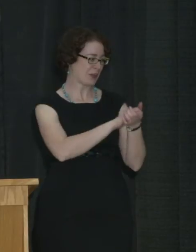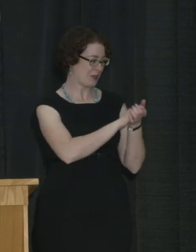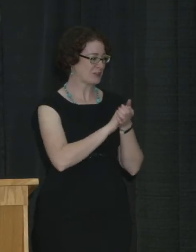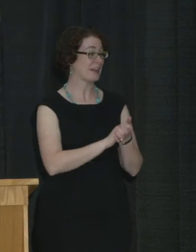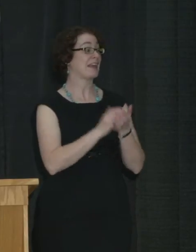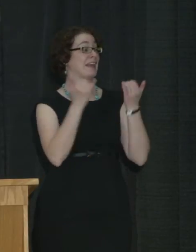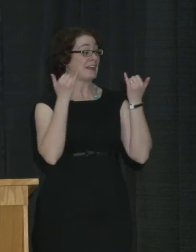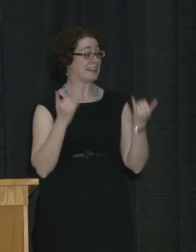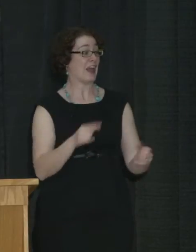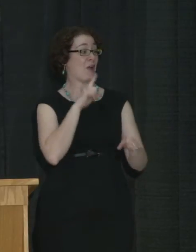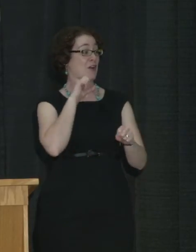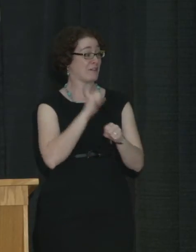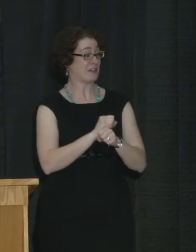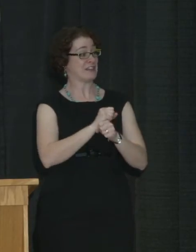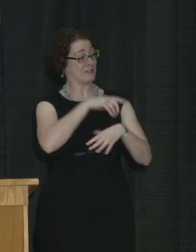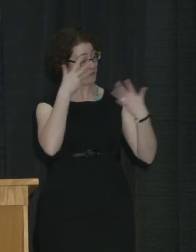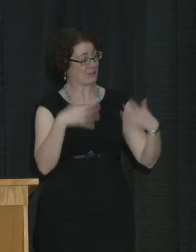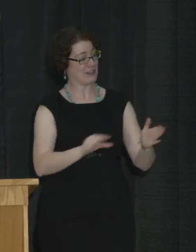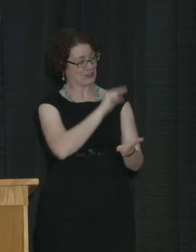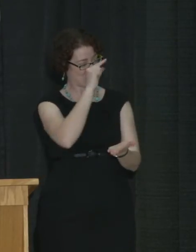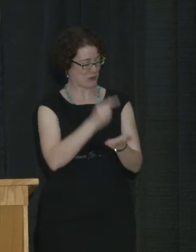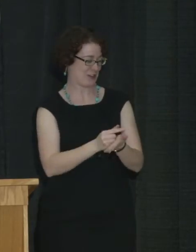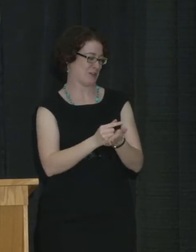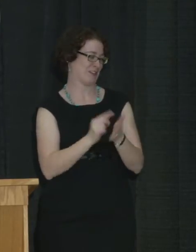Congratulations, you have now officially completed your program.